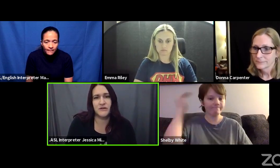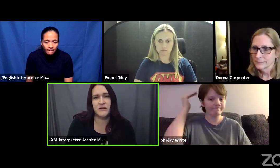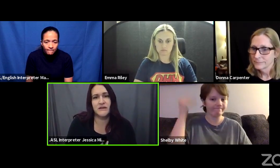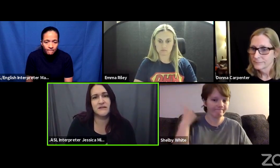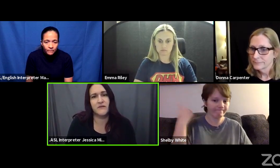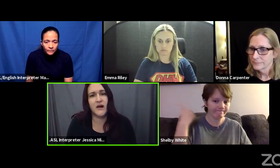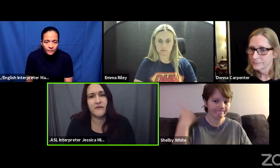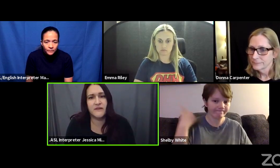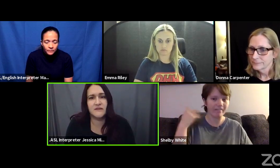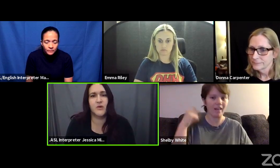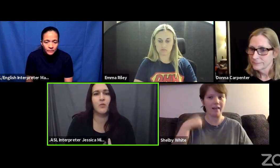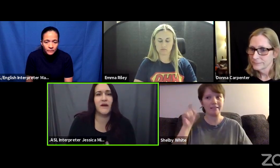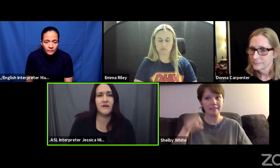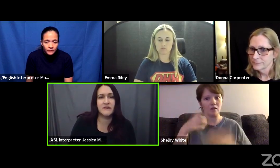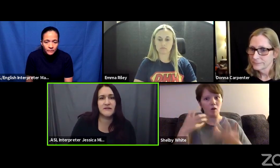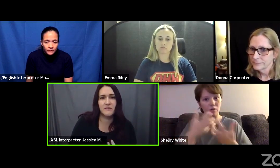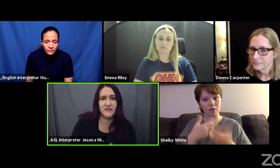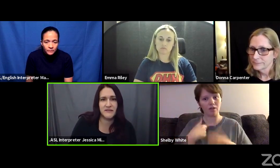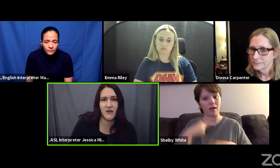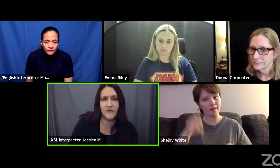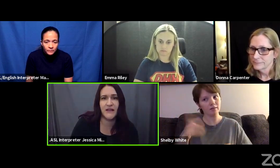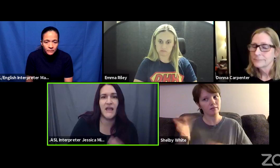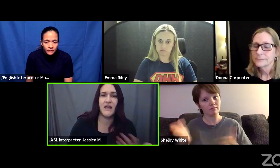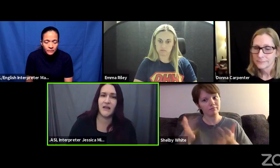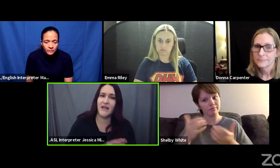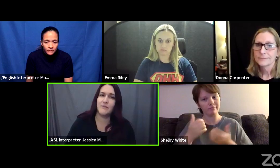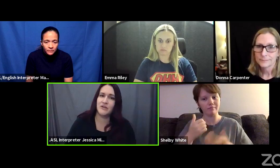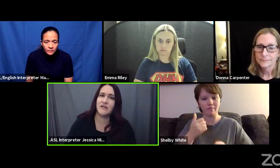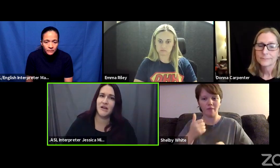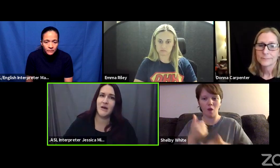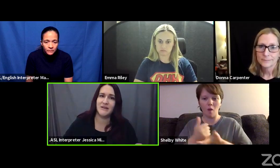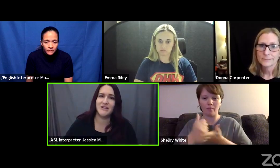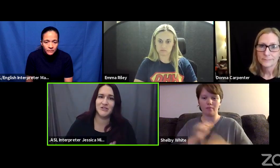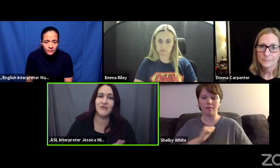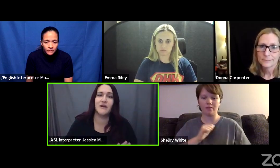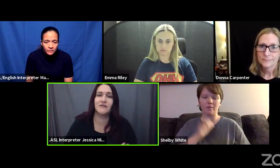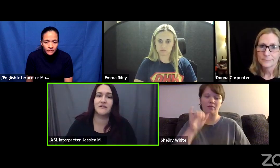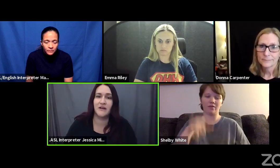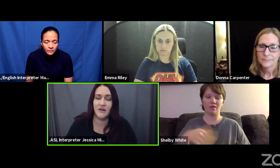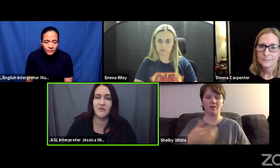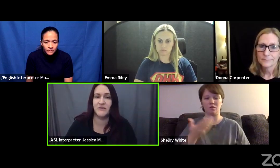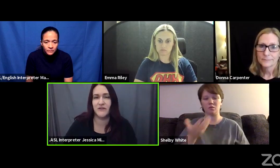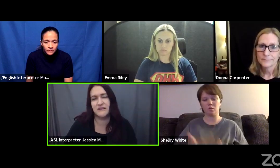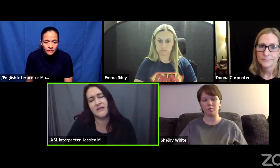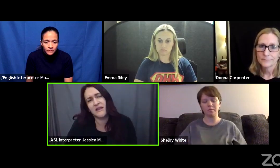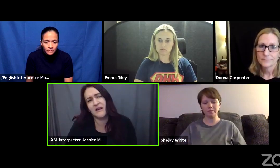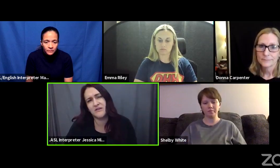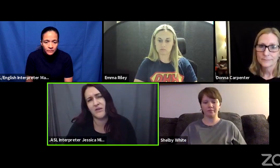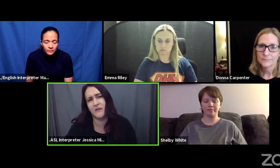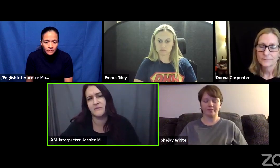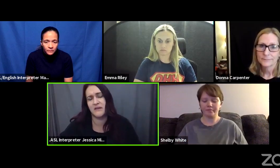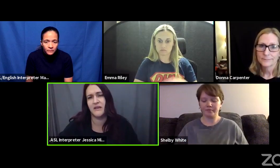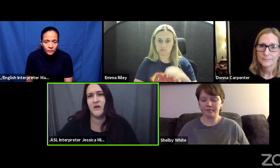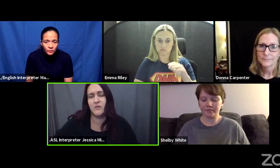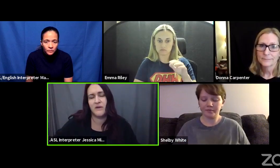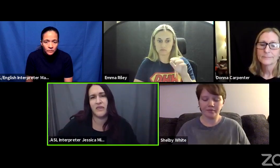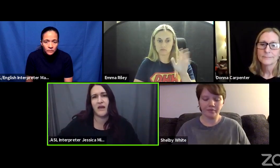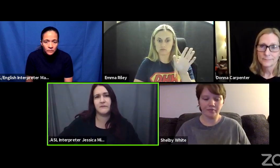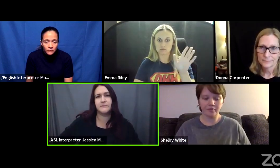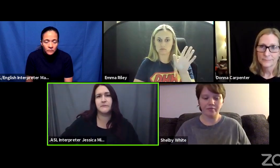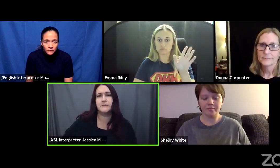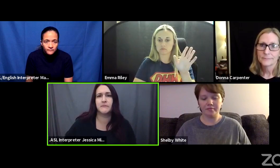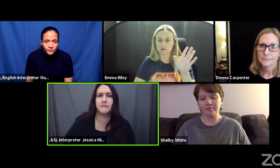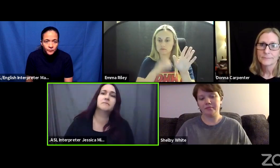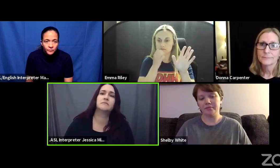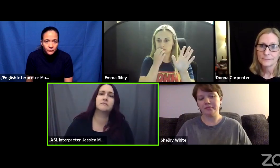like more self-confidence, more awareness of myself. Like, hey, I am going to need accommodations around a couple different things. I think it also helps me with